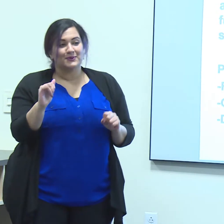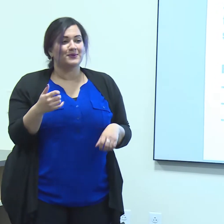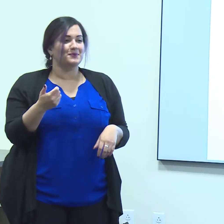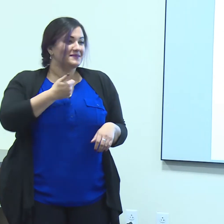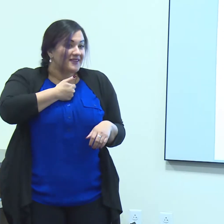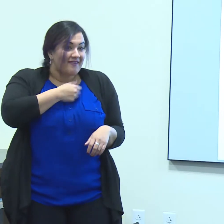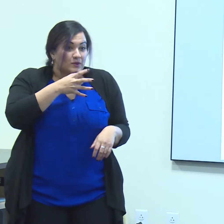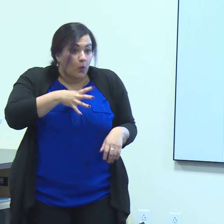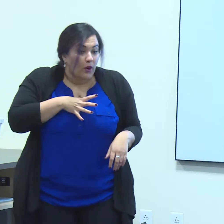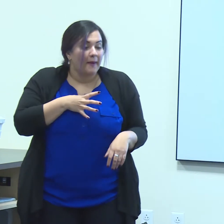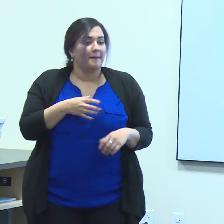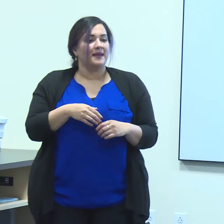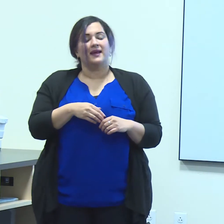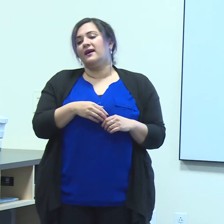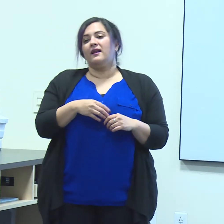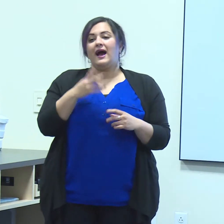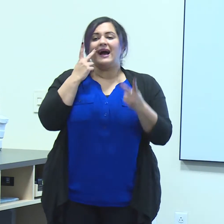interested in deaf women's health.